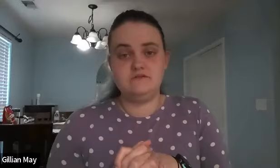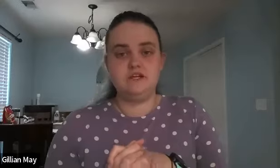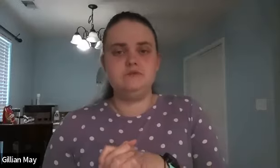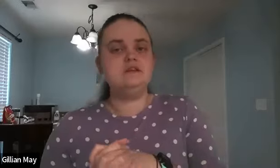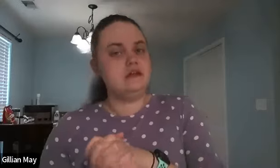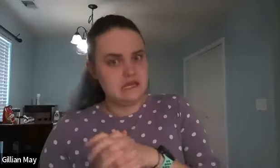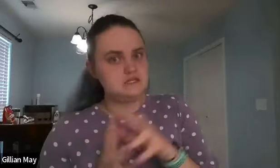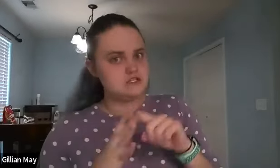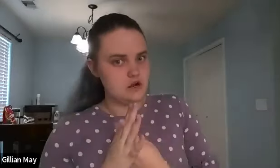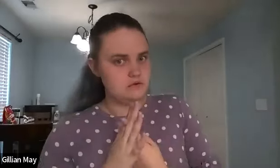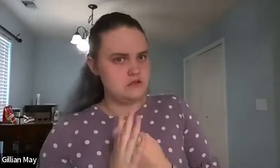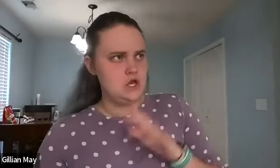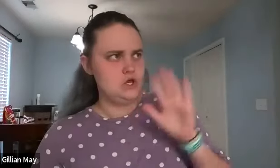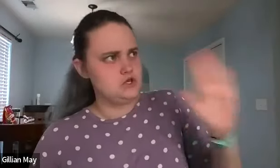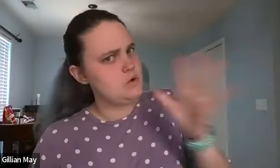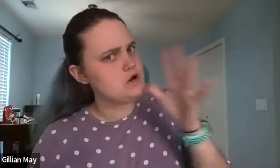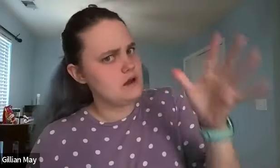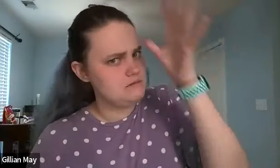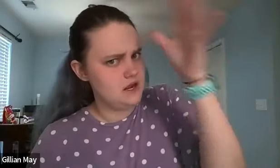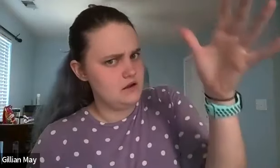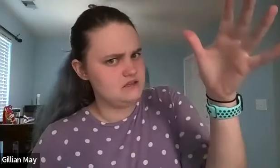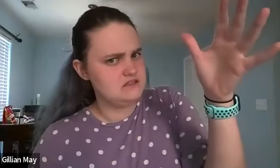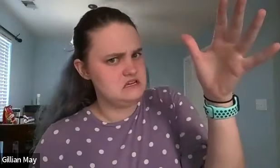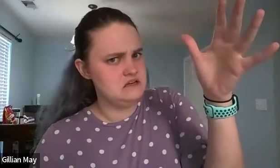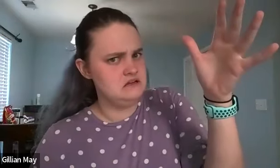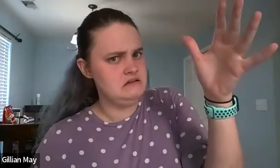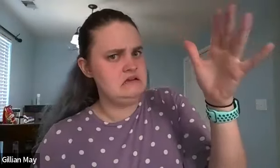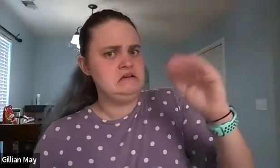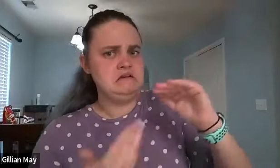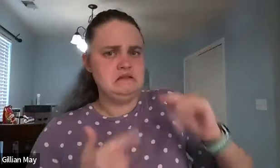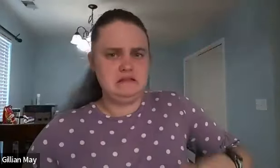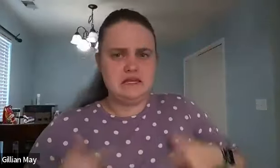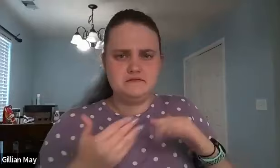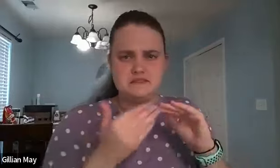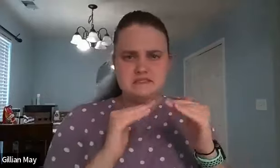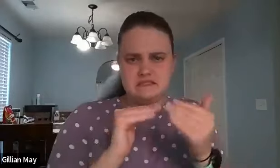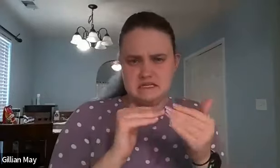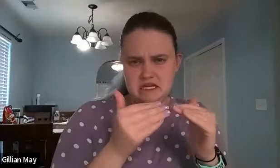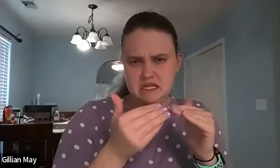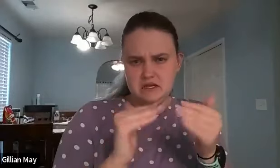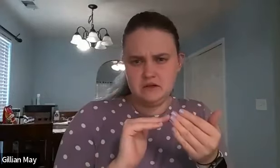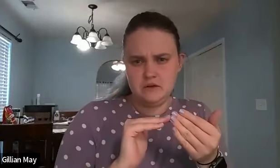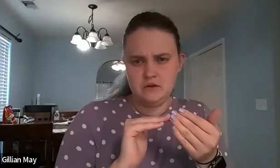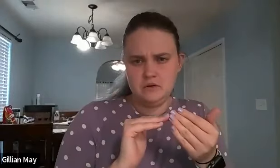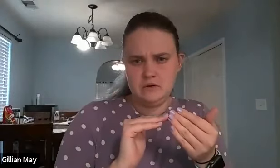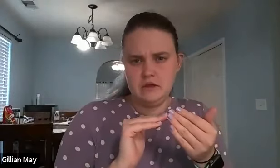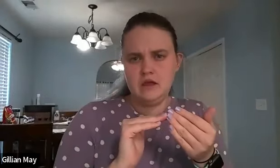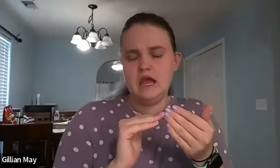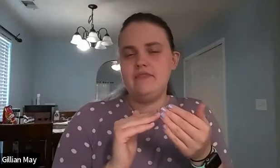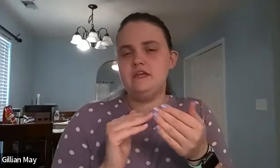in? You would again start with your grandparents live city. And then you